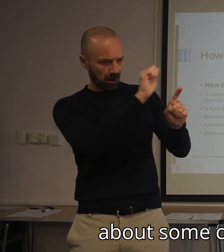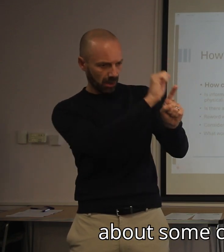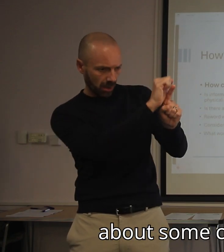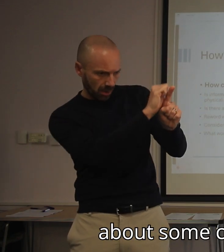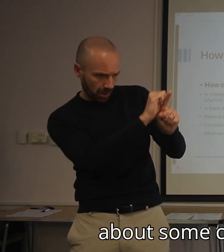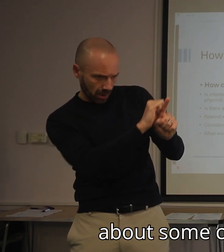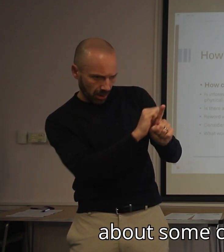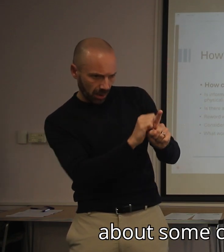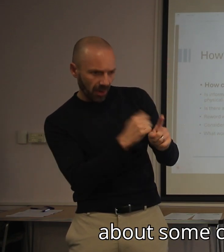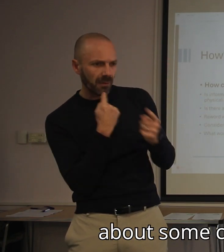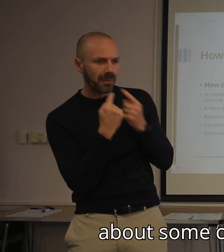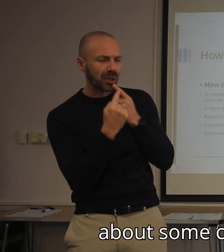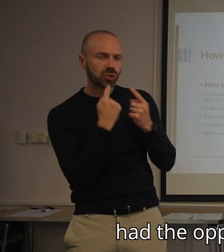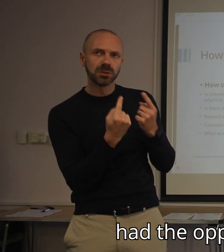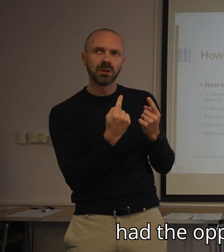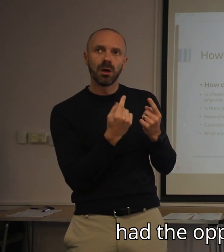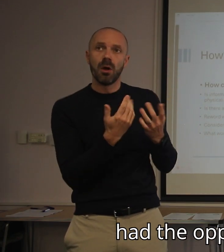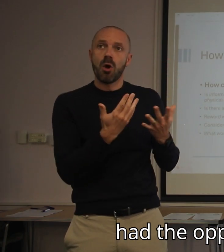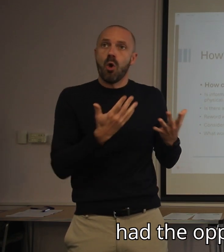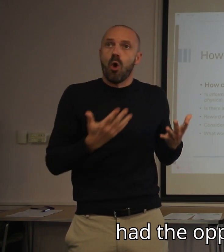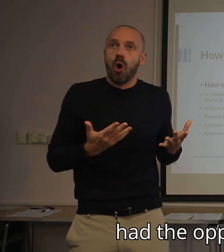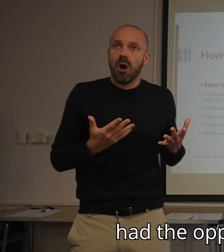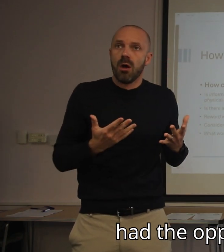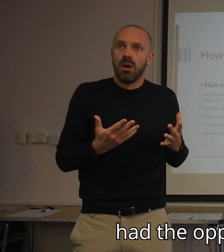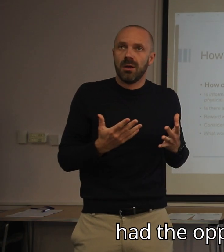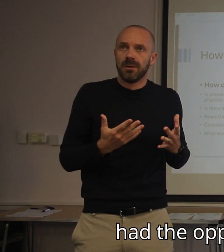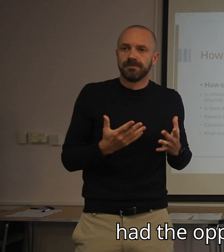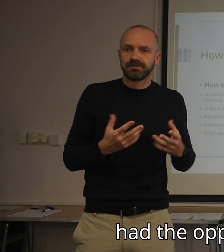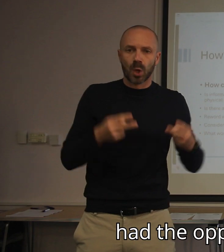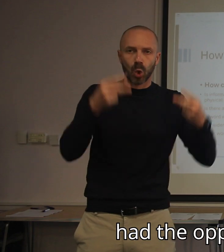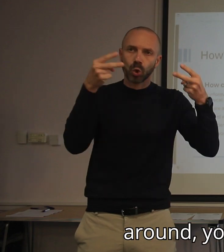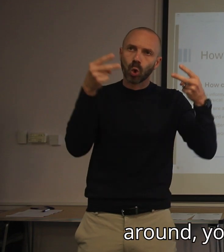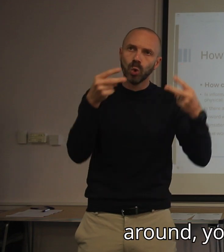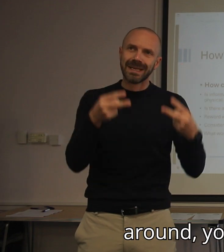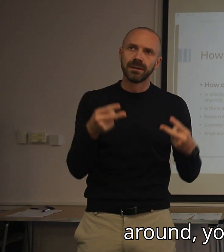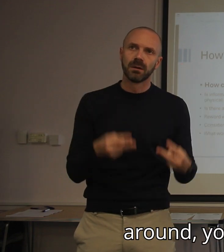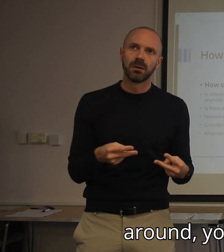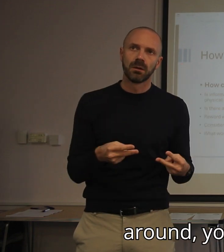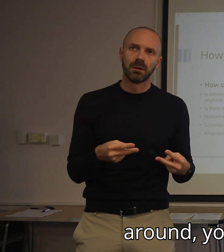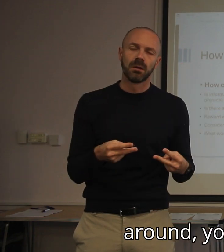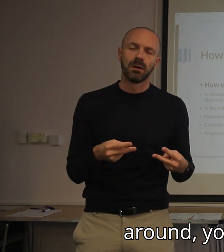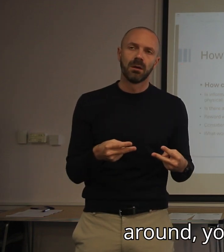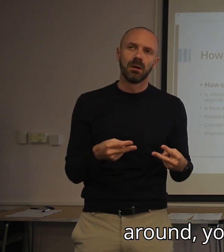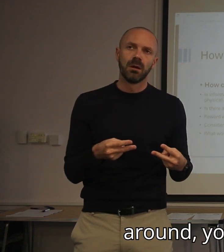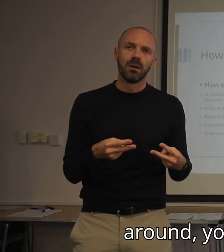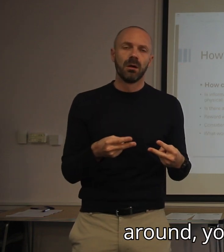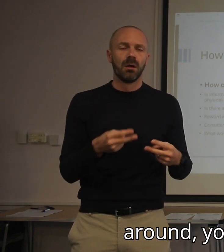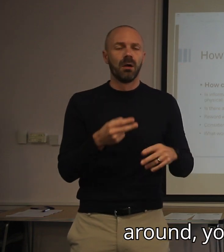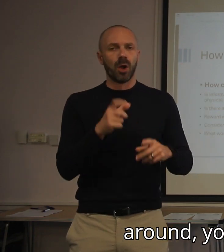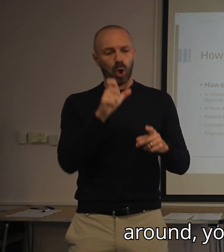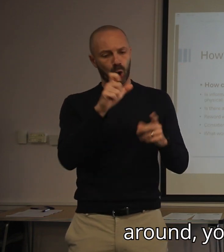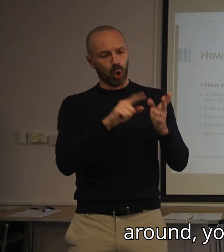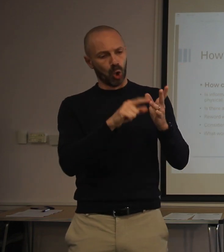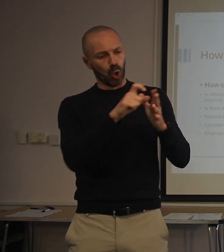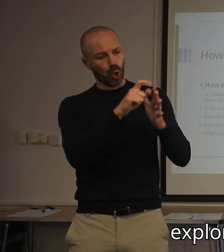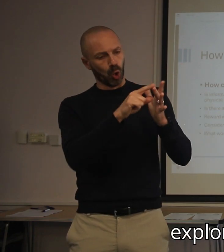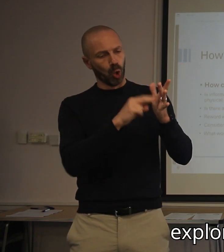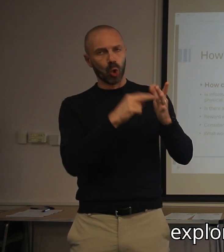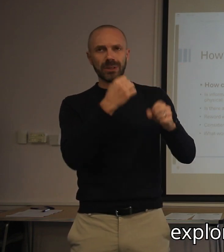coding? For those of you that had the opportunity earlier to wander around, you'll see that we've